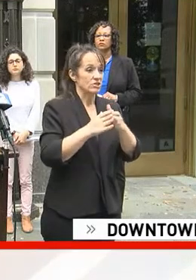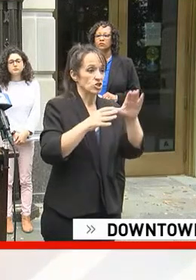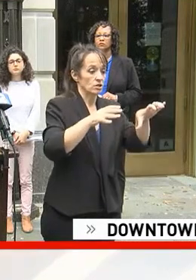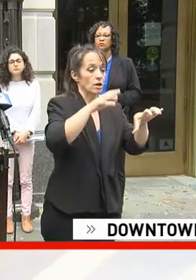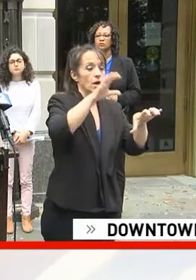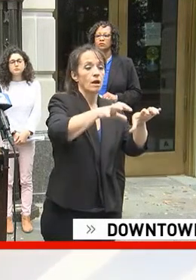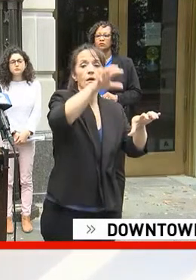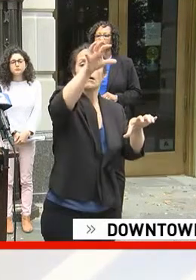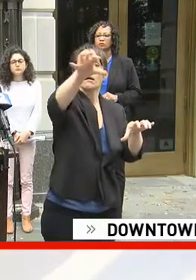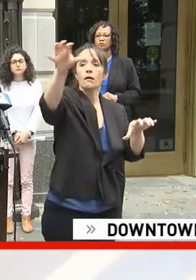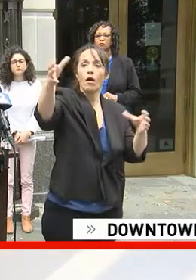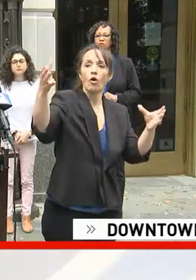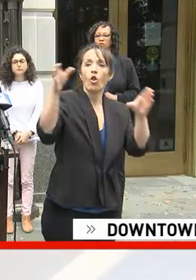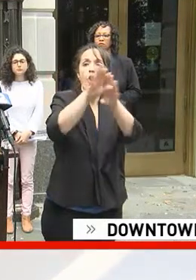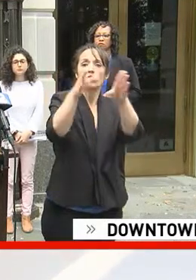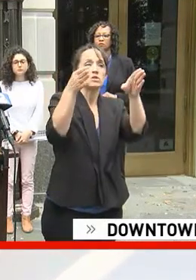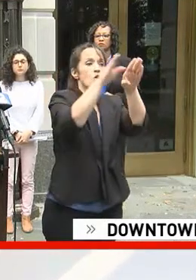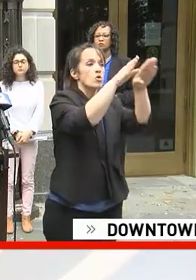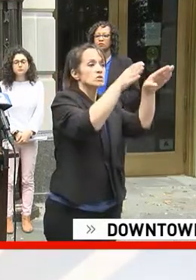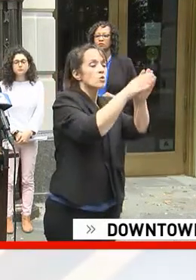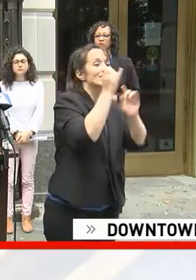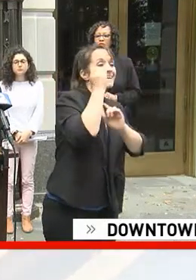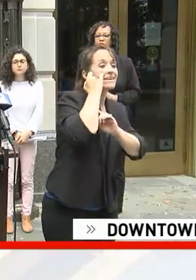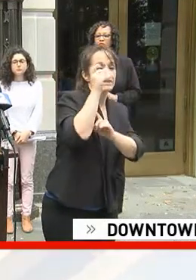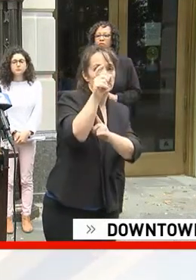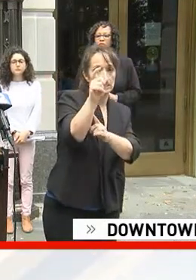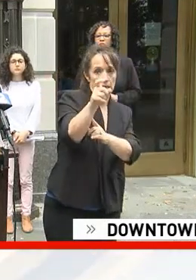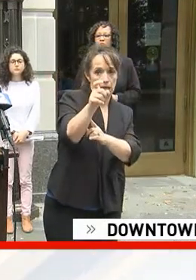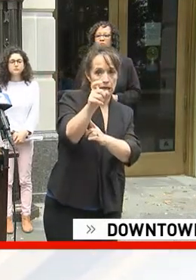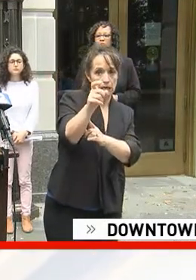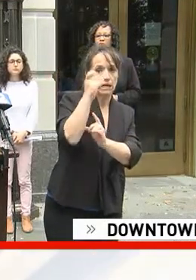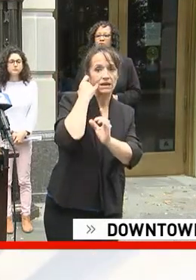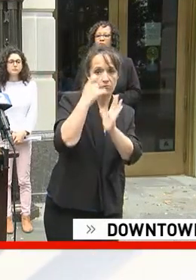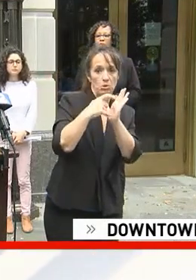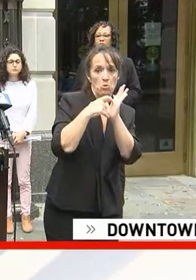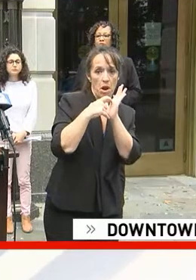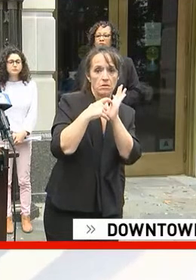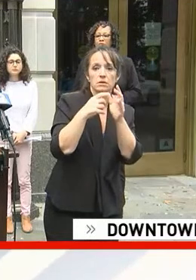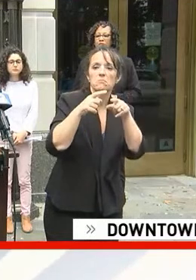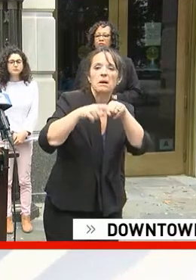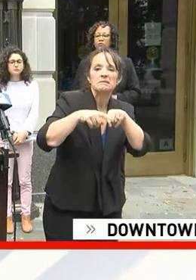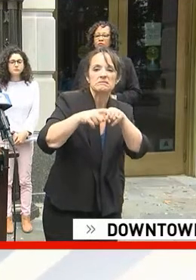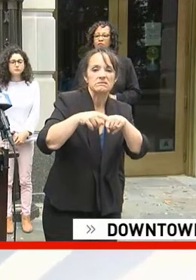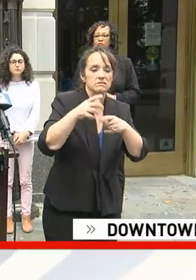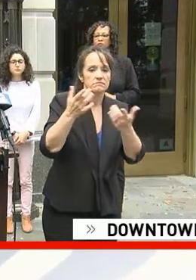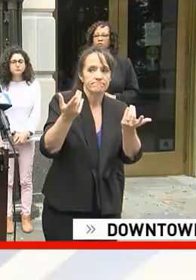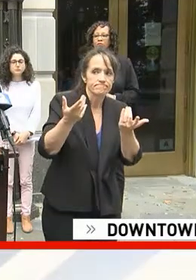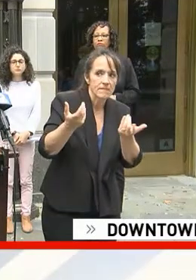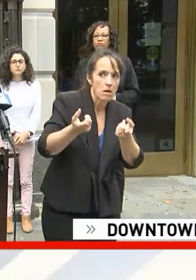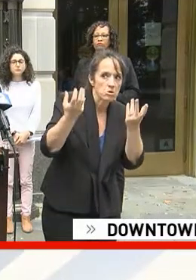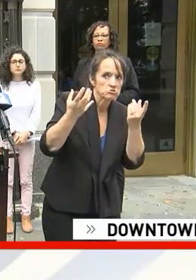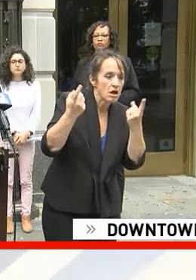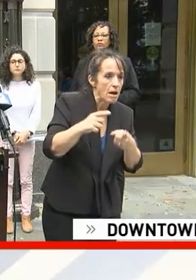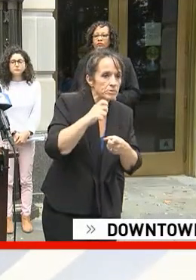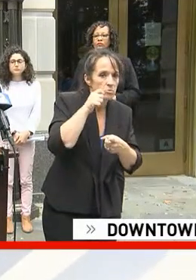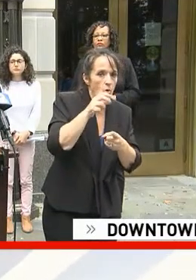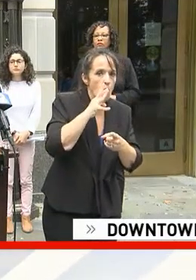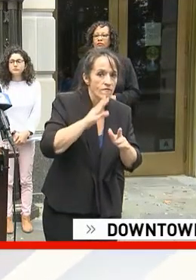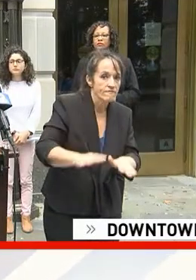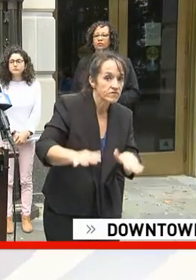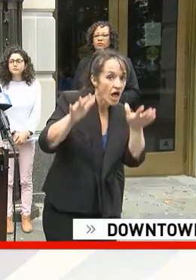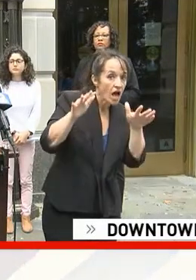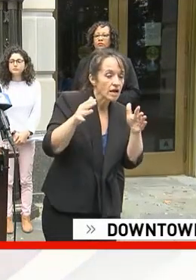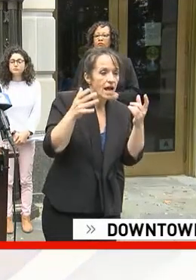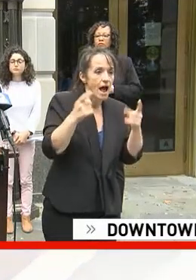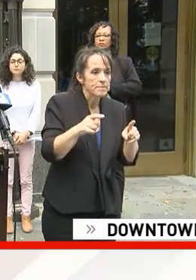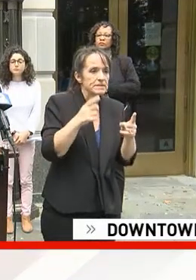be prepared, stay safe, stay home. Another big message, especially tonight throughout tomorrow morning, as we expect to see rain.